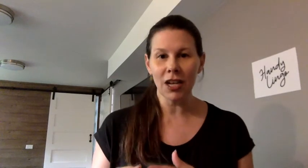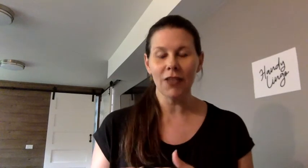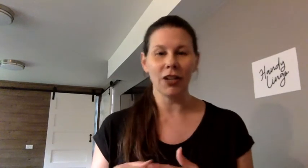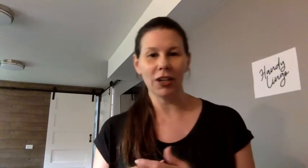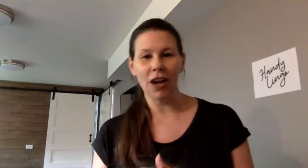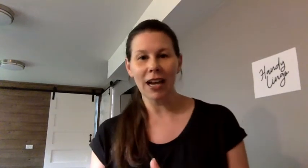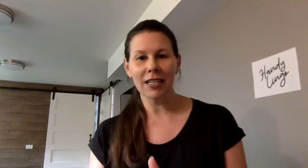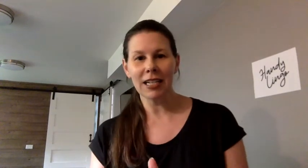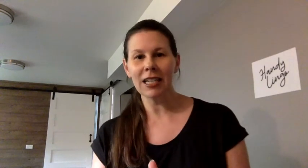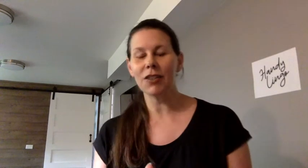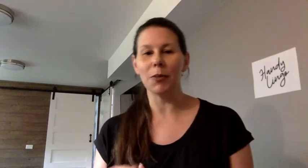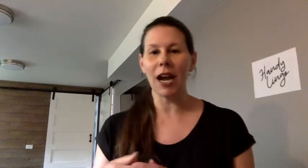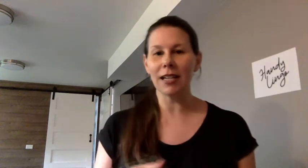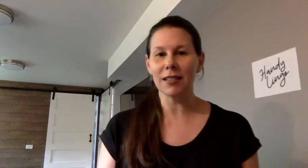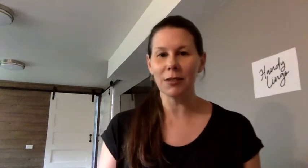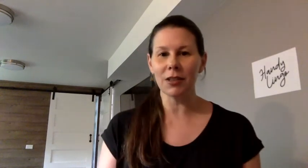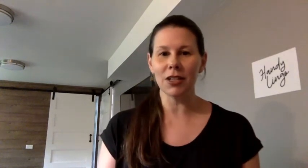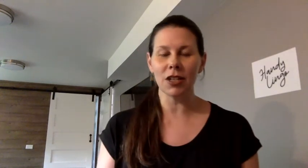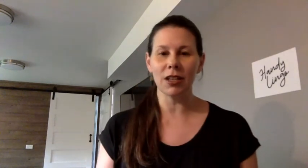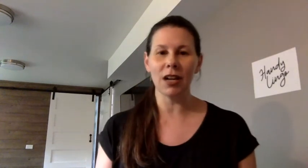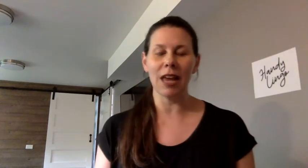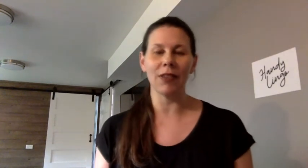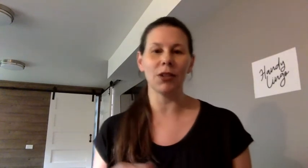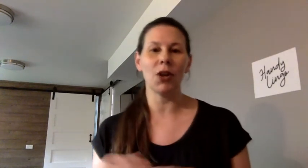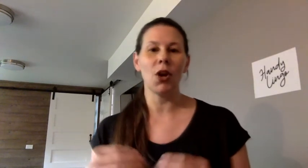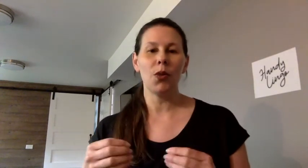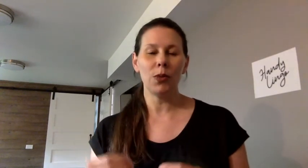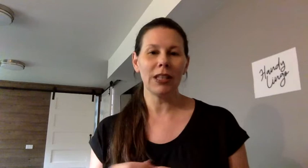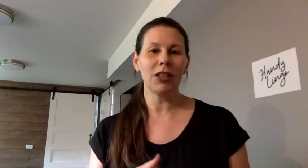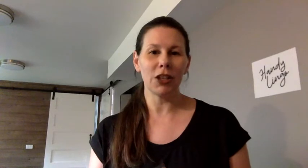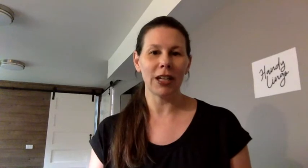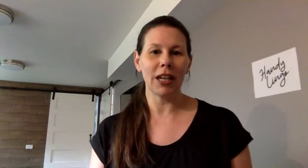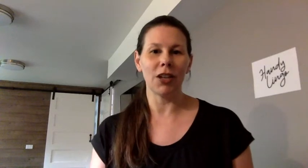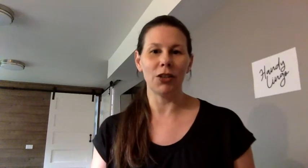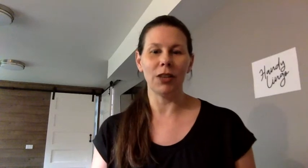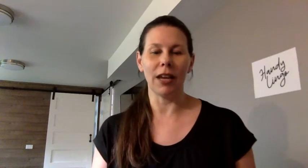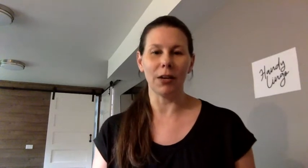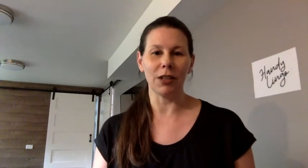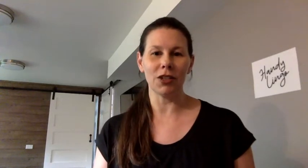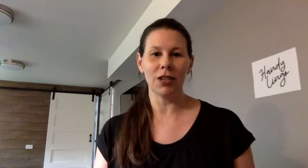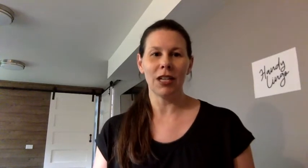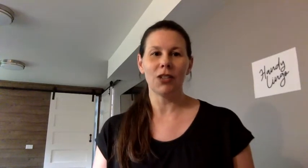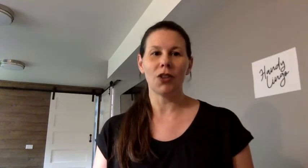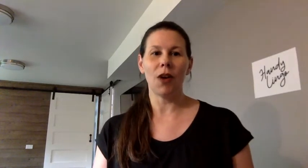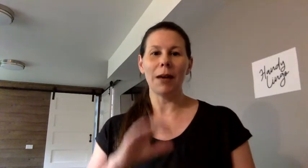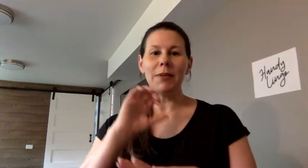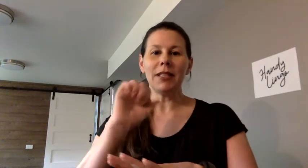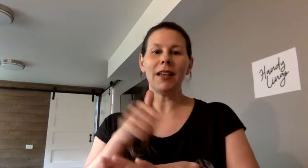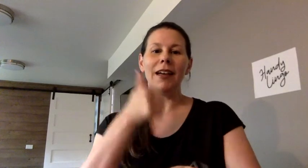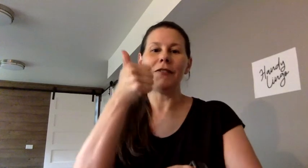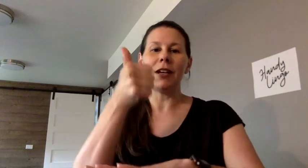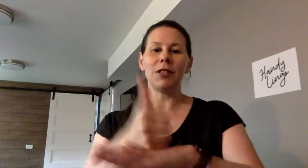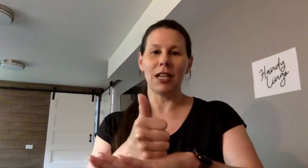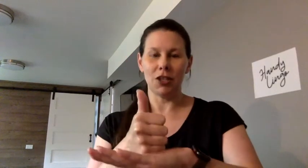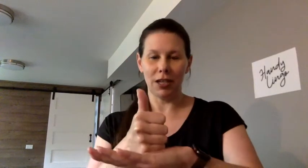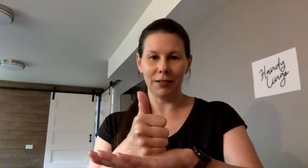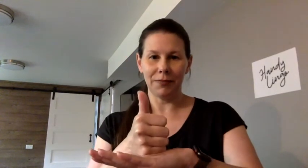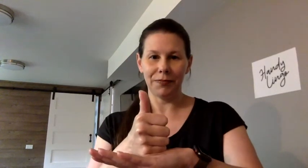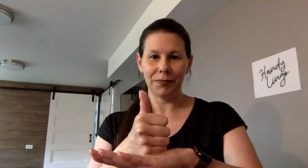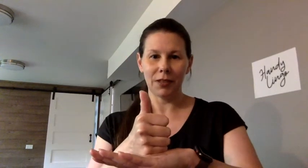they're interacting, they're practicing with each other, and they're really learning a new language. So I build a foundation of